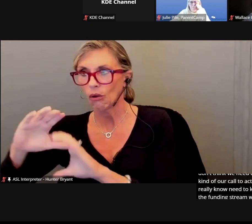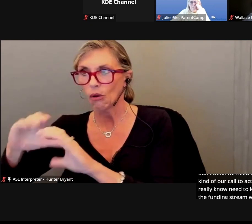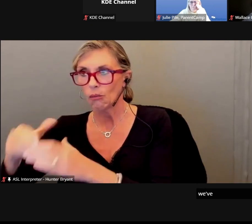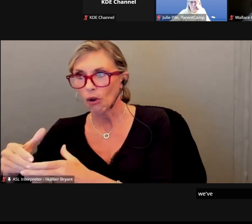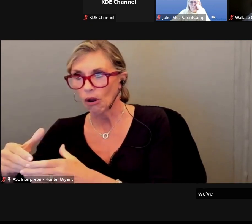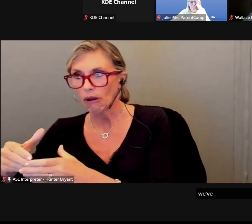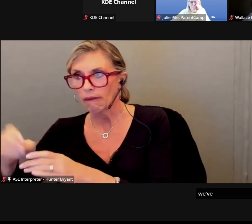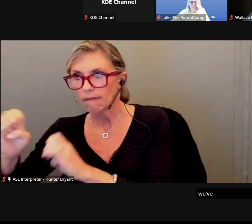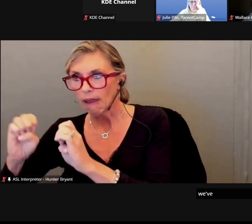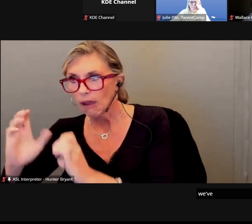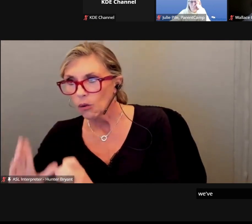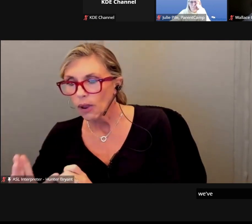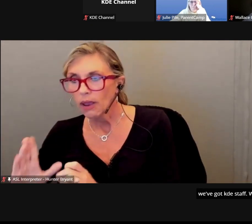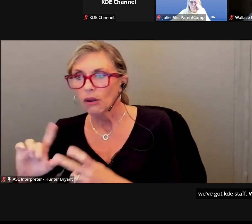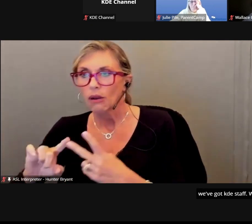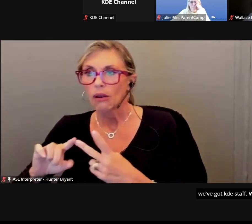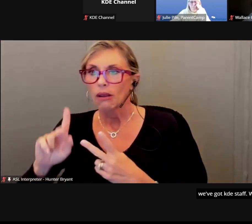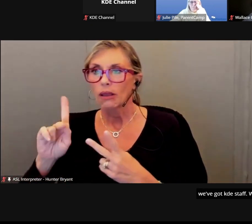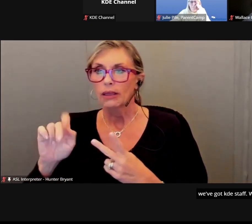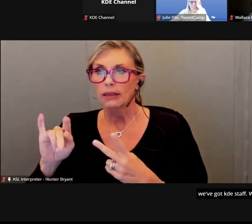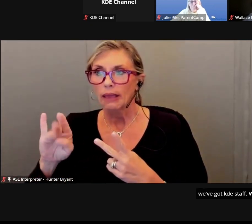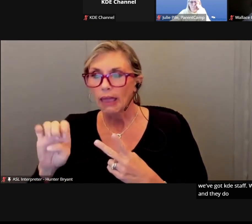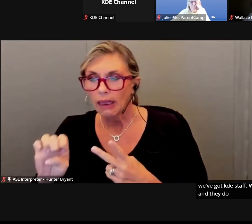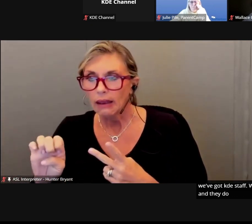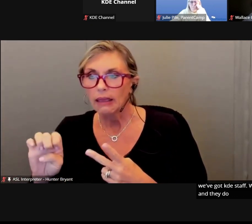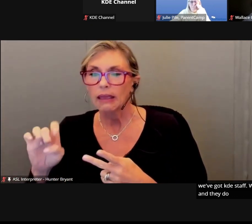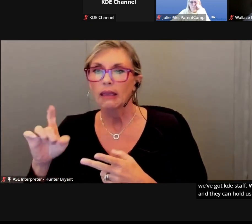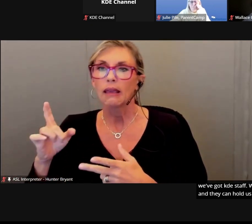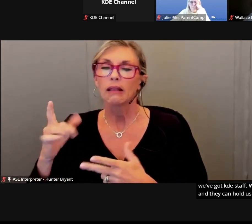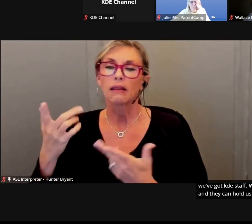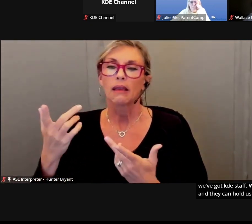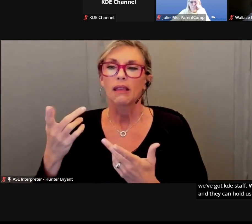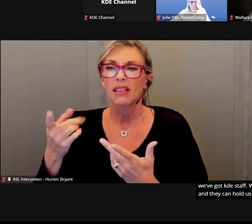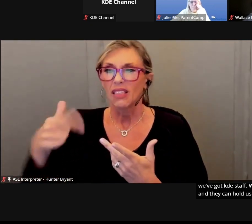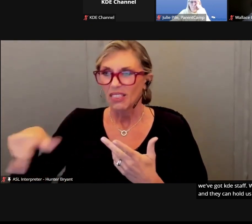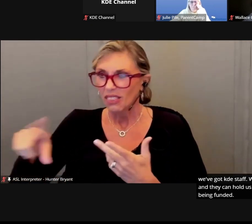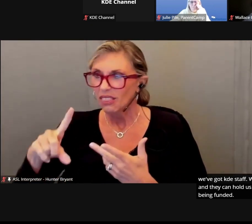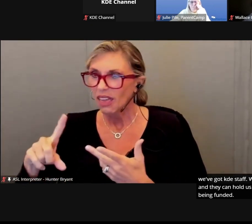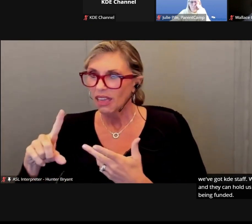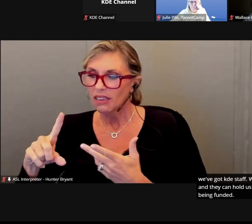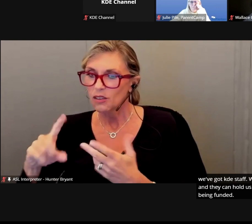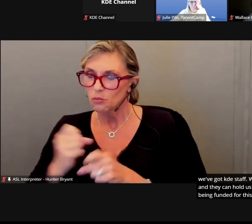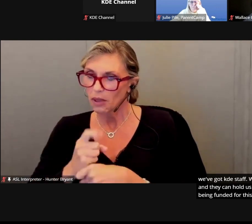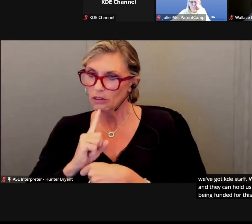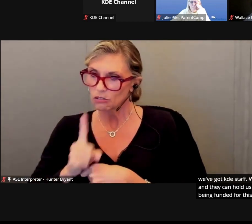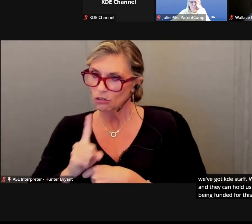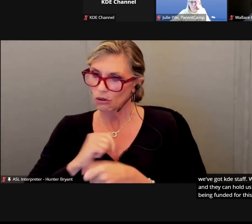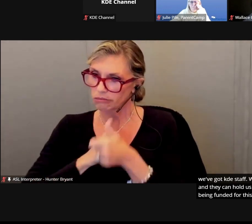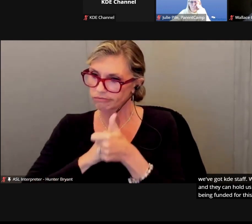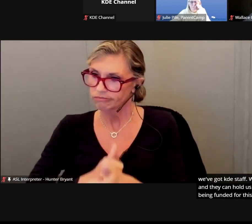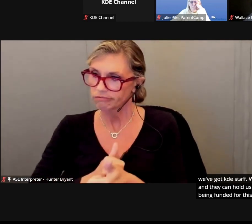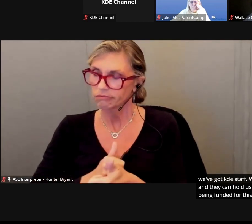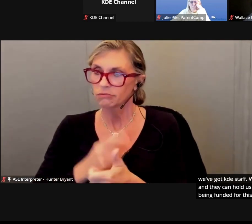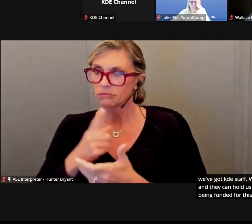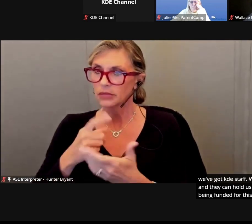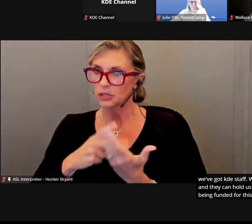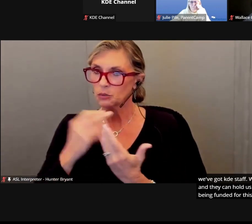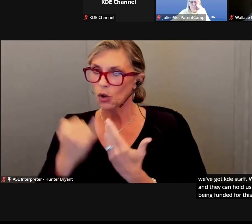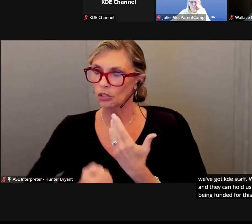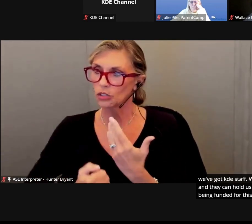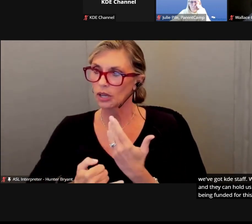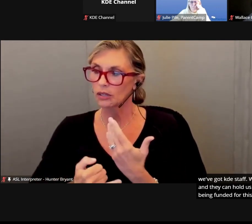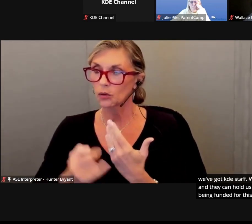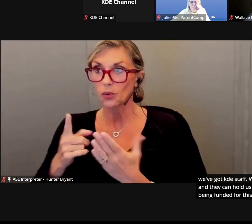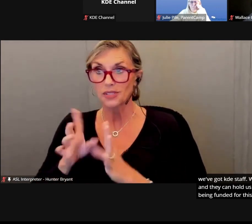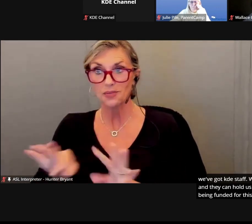we've got KnowledgeWorks, and they can hold us accountable to how we're being funded for this project. What's important to me is what's on Edna's sheet,